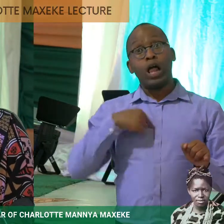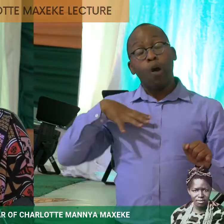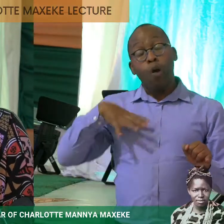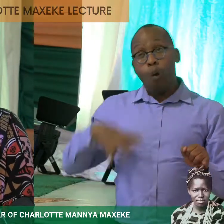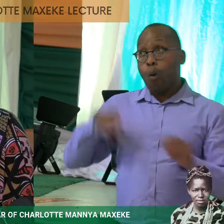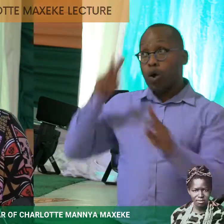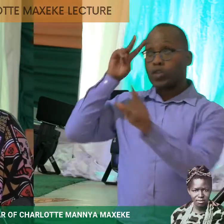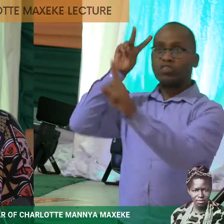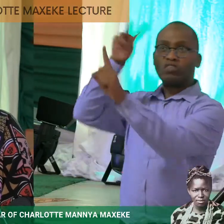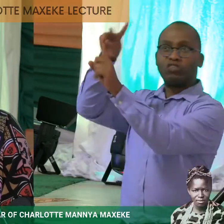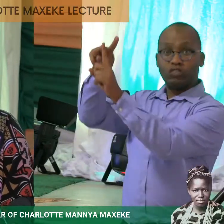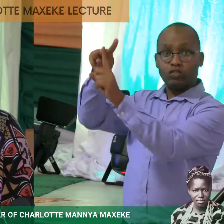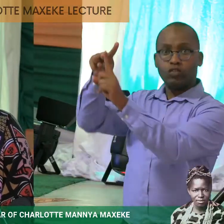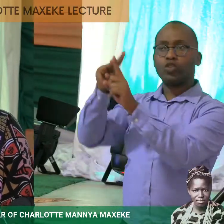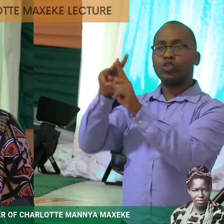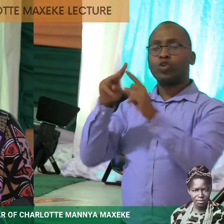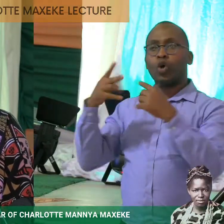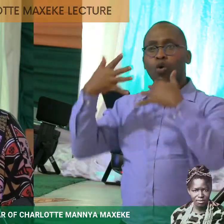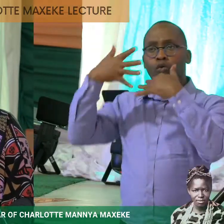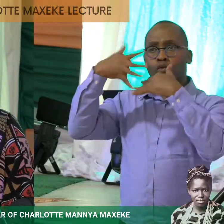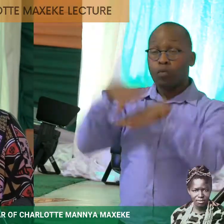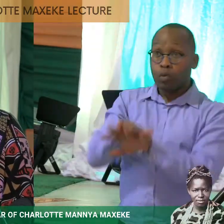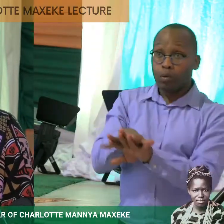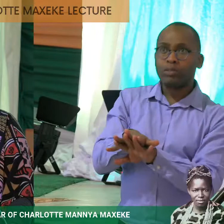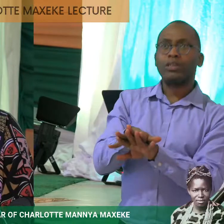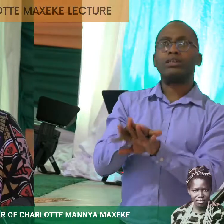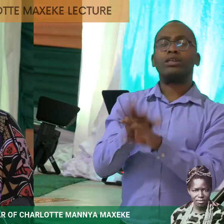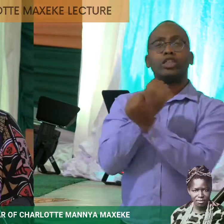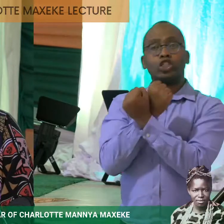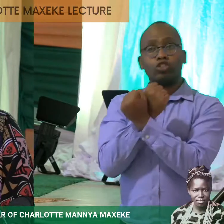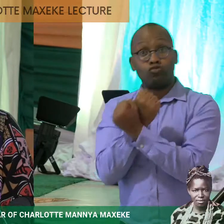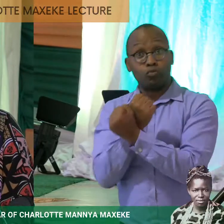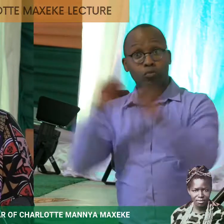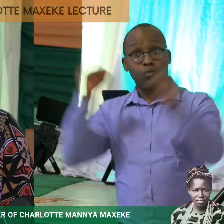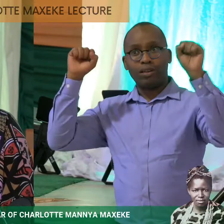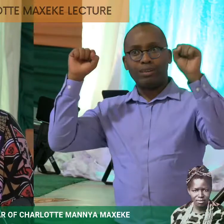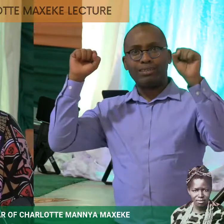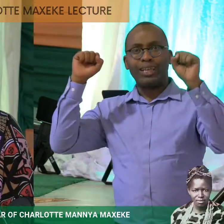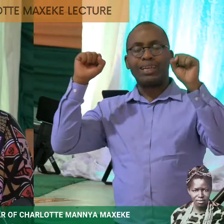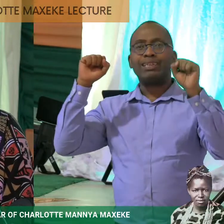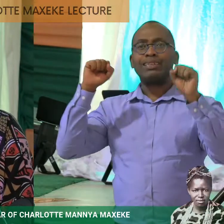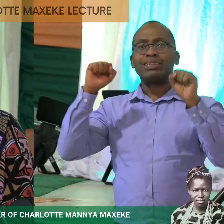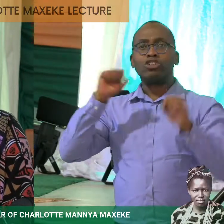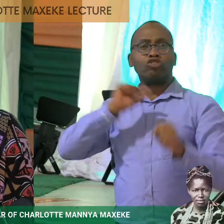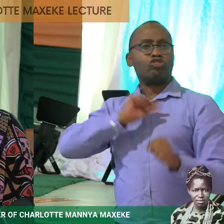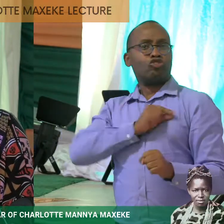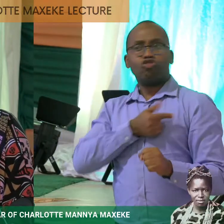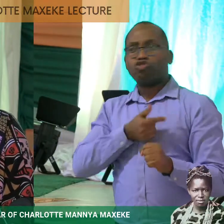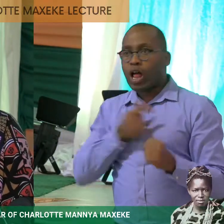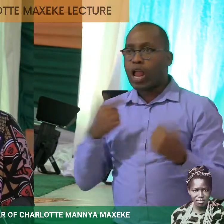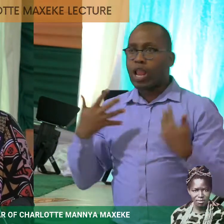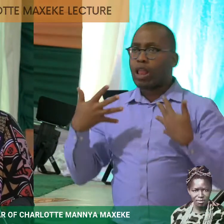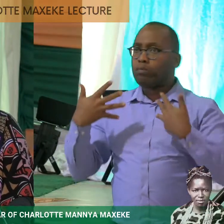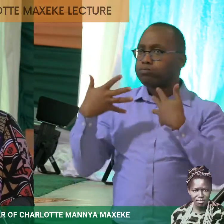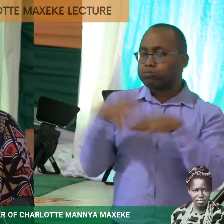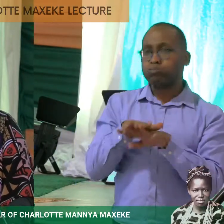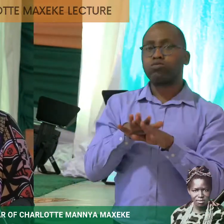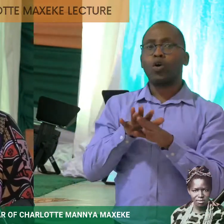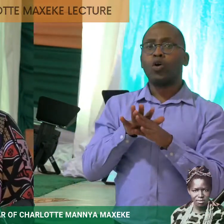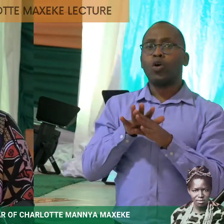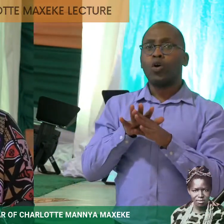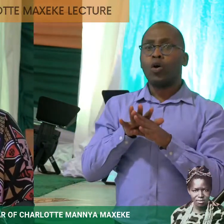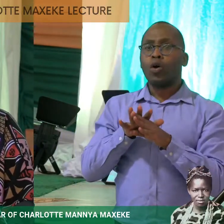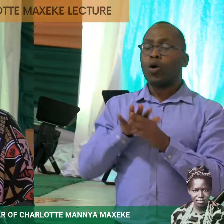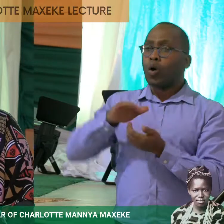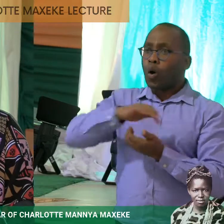non-racial, non-sexist, and democratic society, these words have to start meaning something